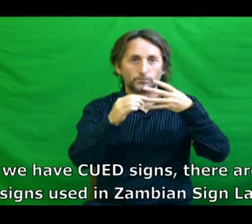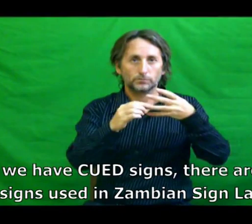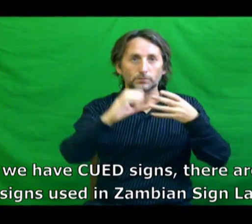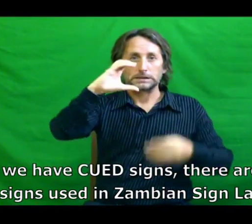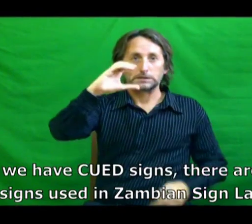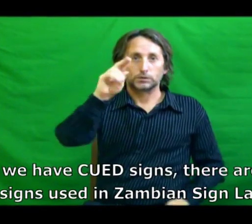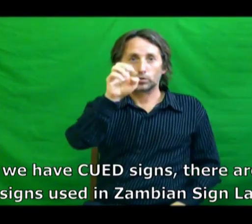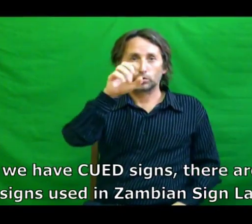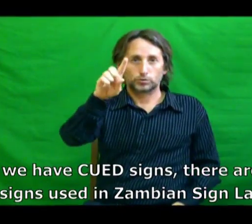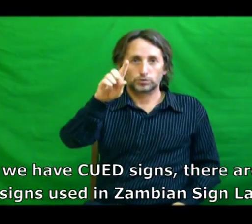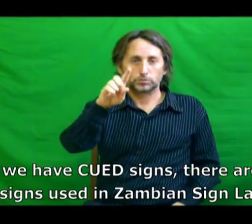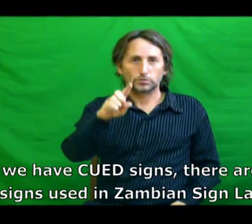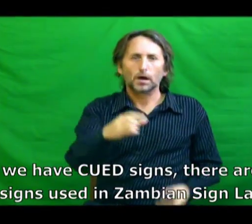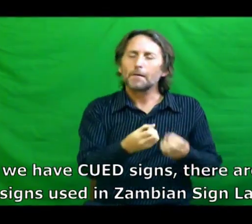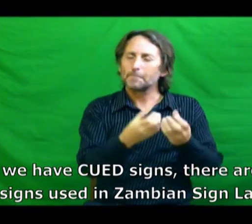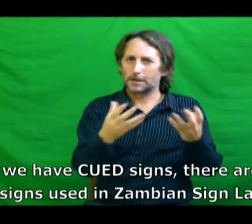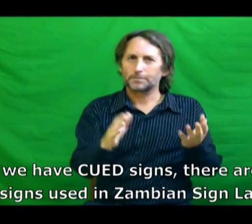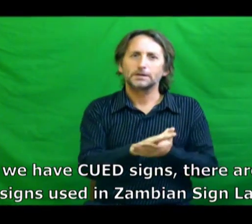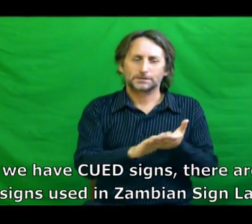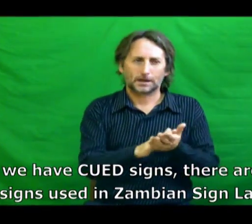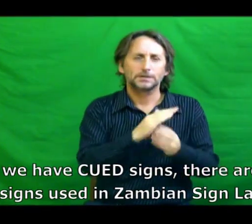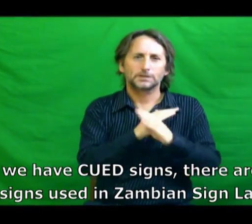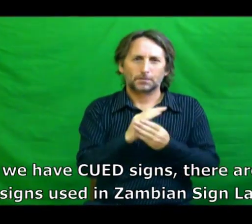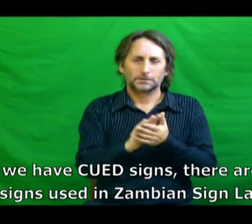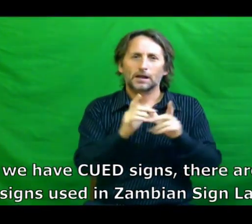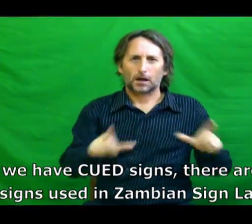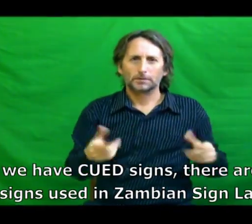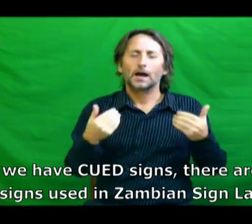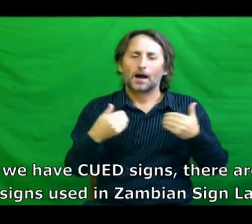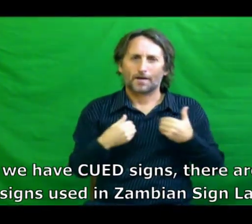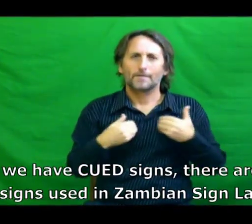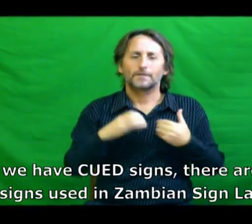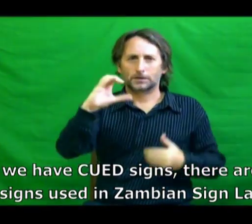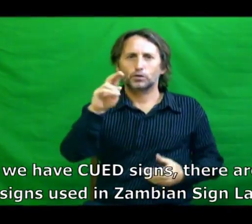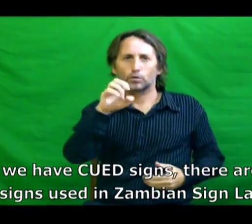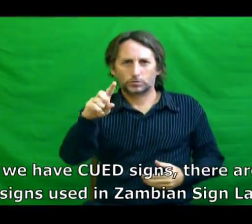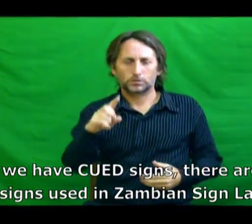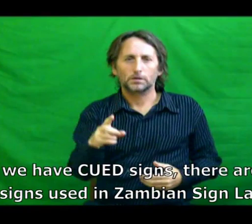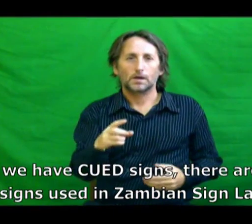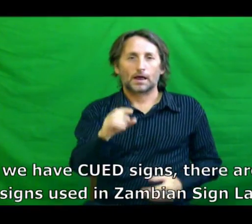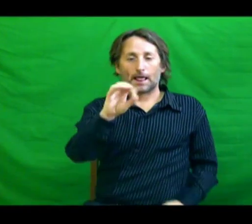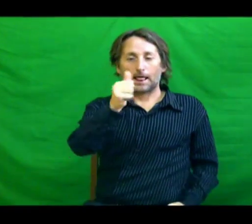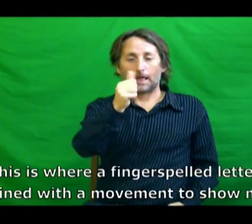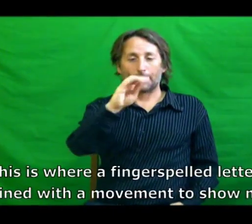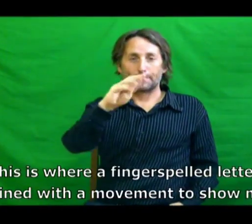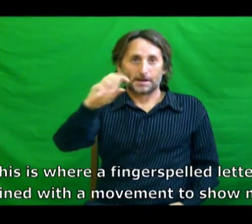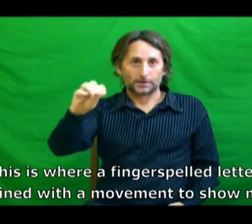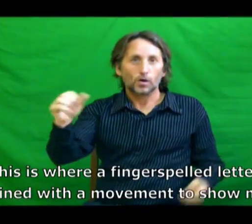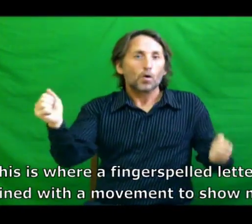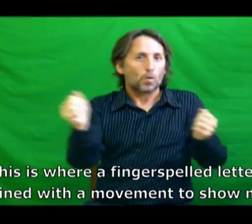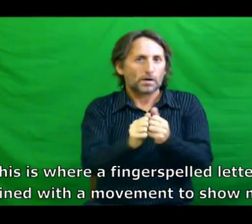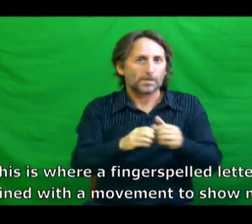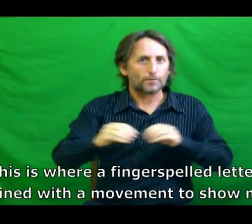Next, we have cued signs. There are many cued signs used in Zambian Sign Language. This is